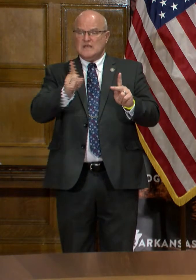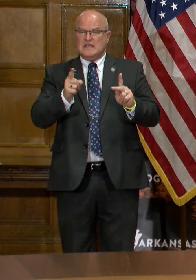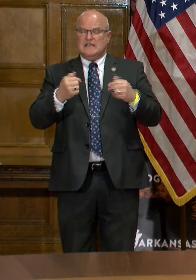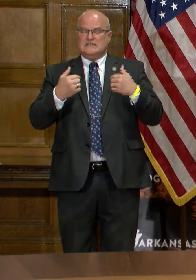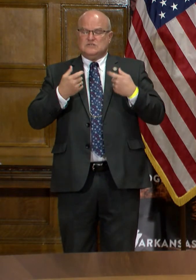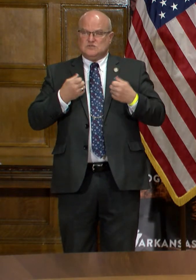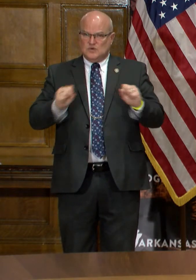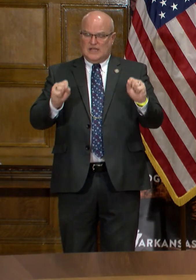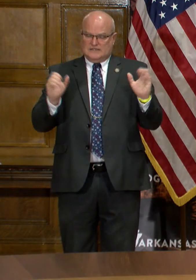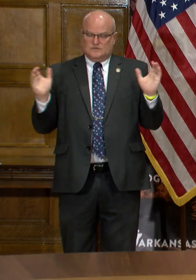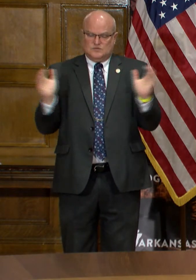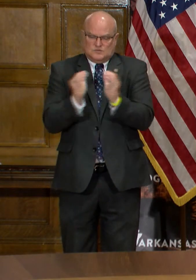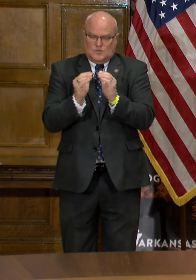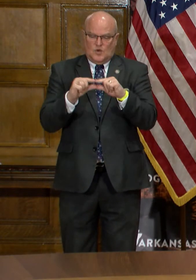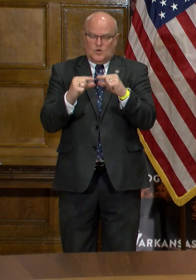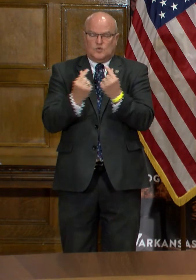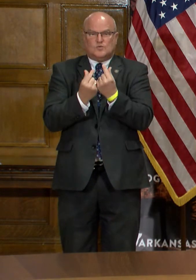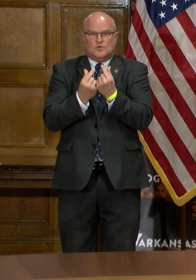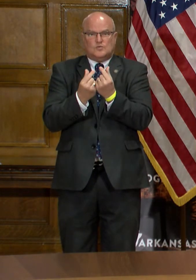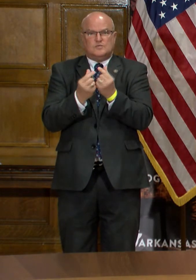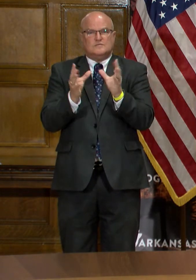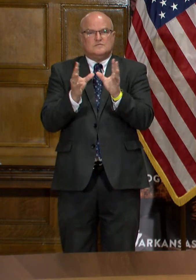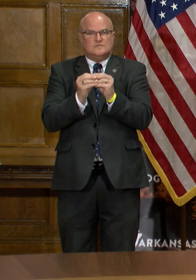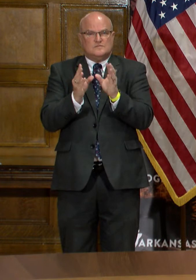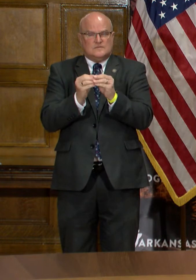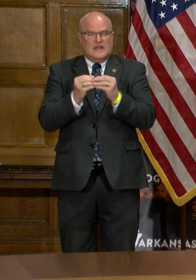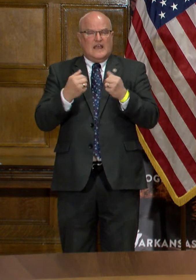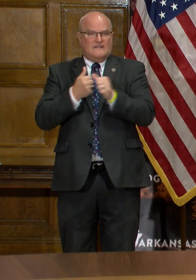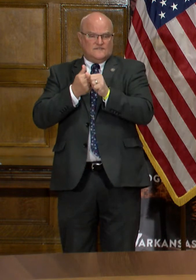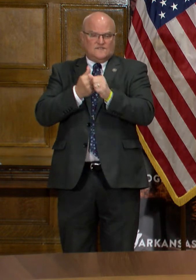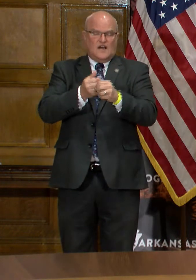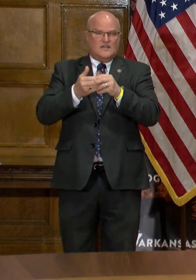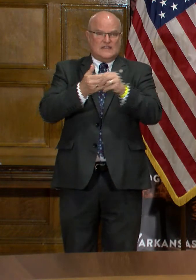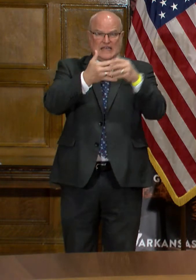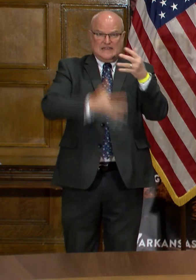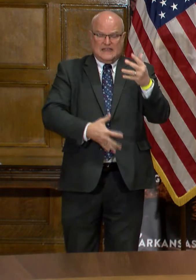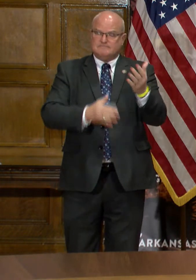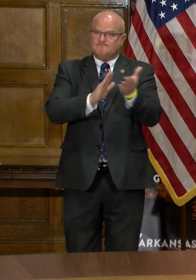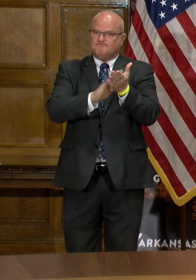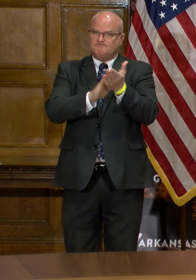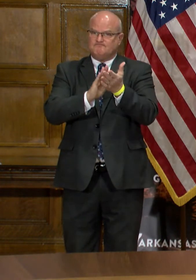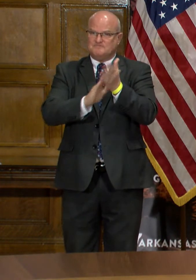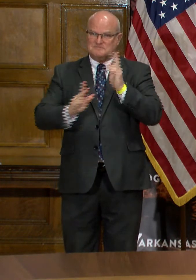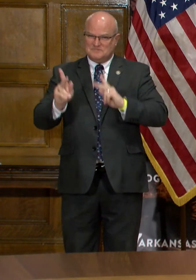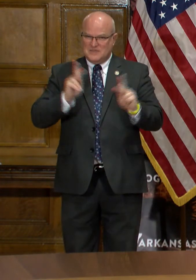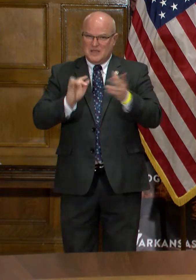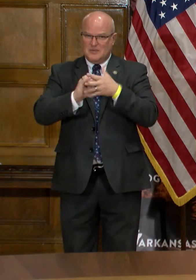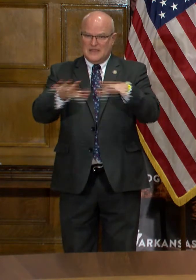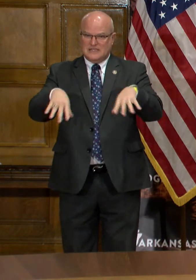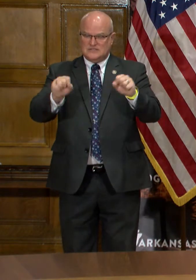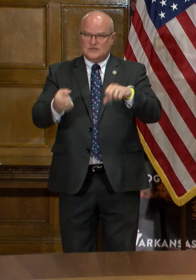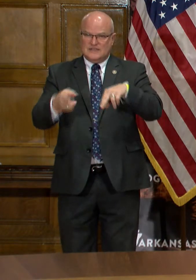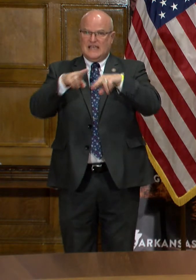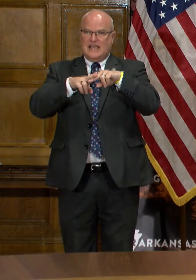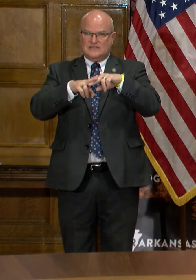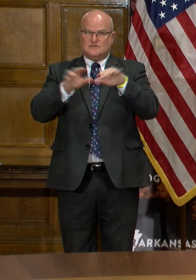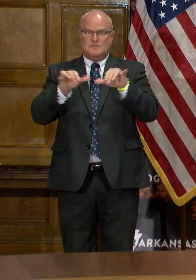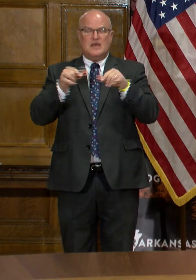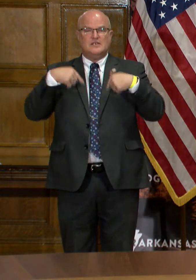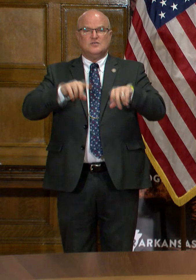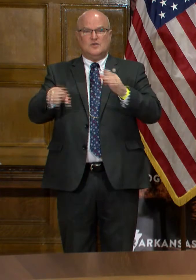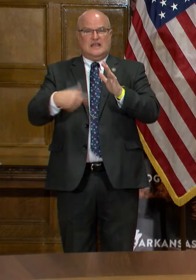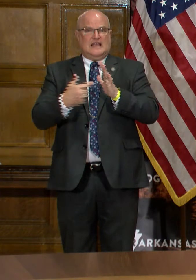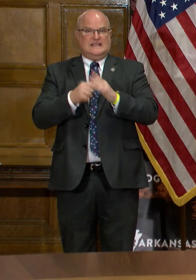small gatherings, to follow all the guidelines, and I want to applaud everybody that took the extra measure during